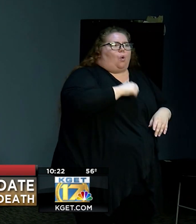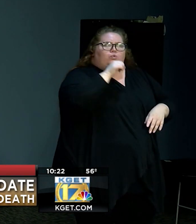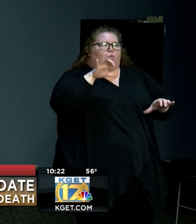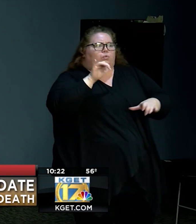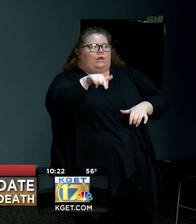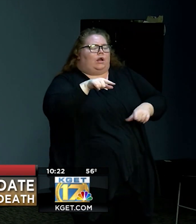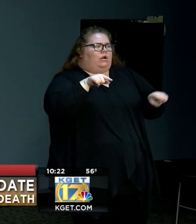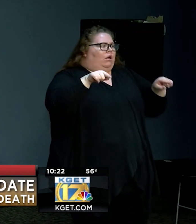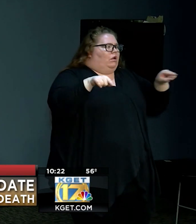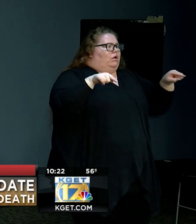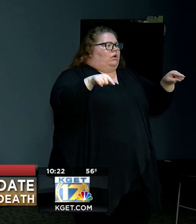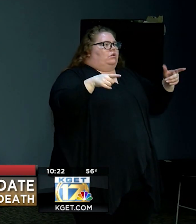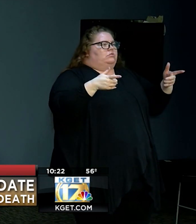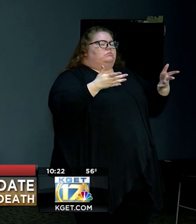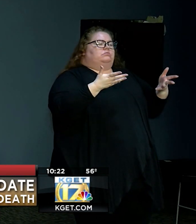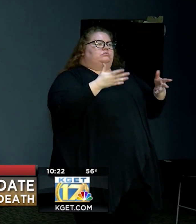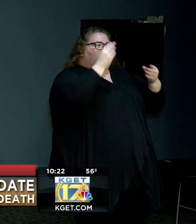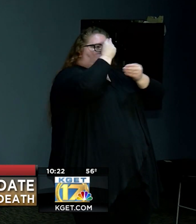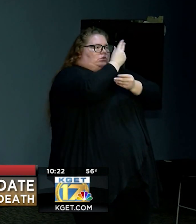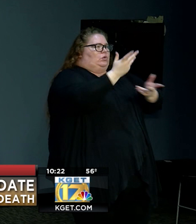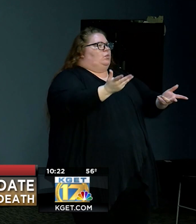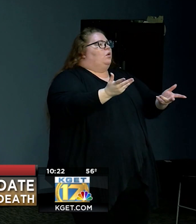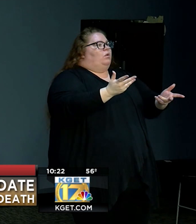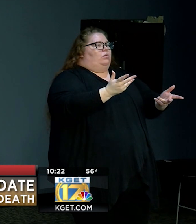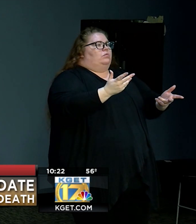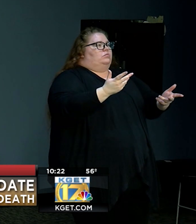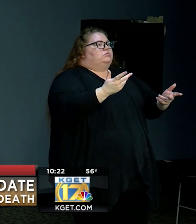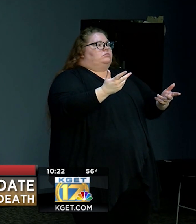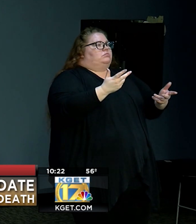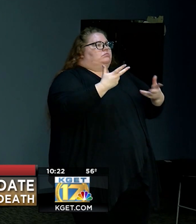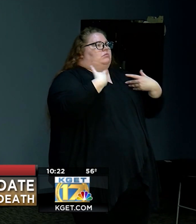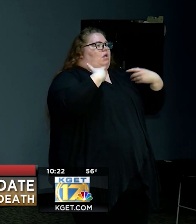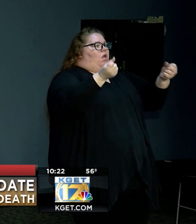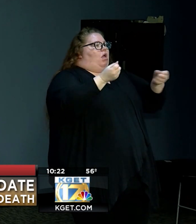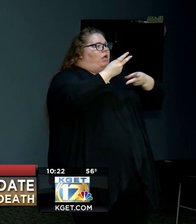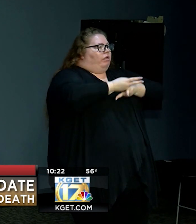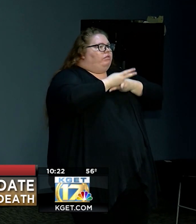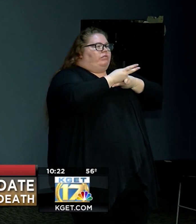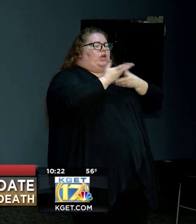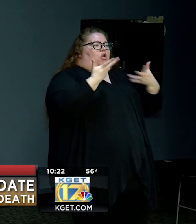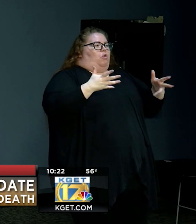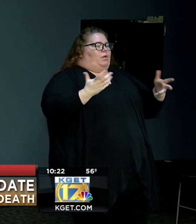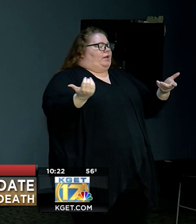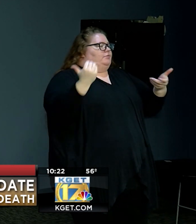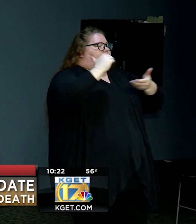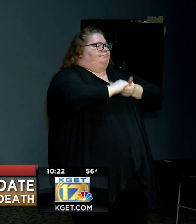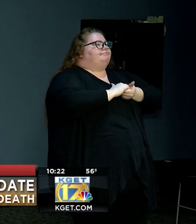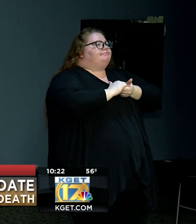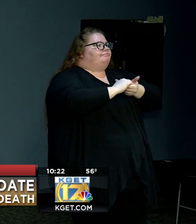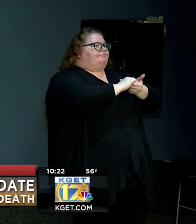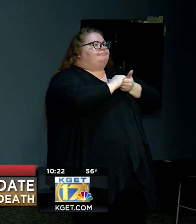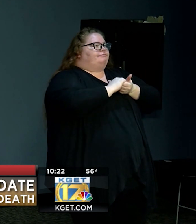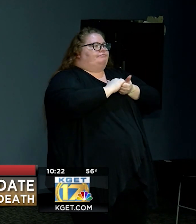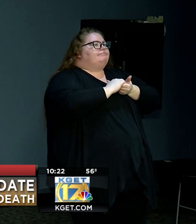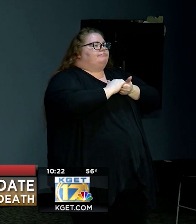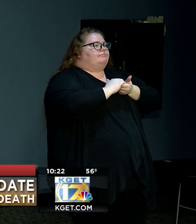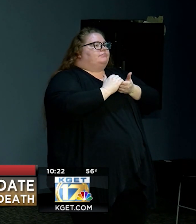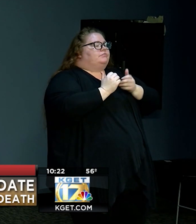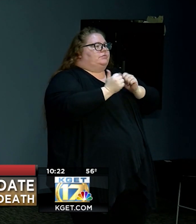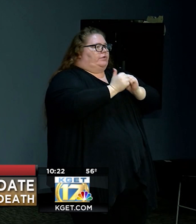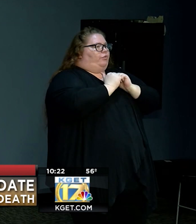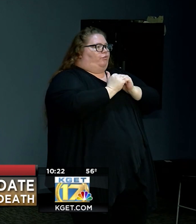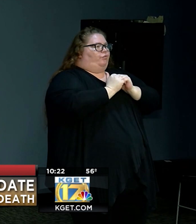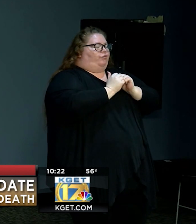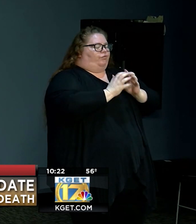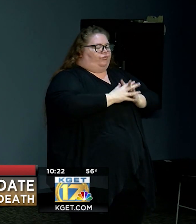know that the healthcare providers have come together. We're unified in ensuring we're doing all that we can. We